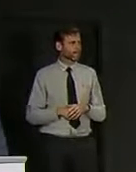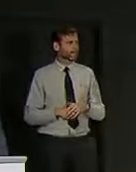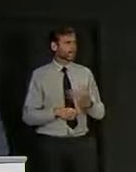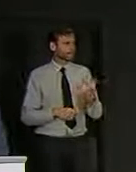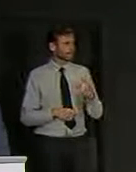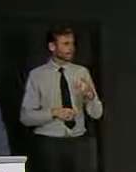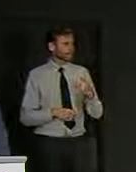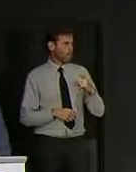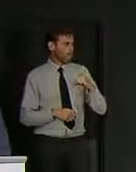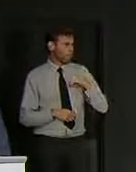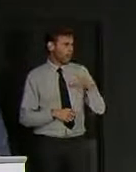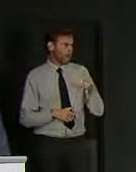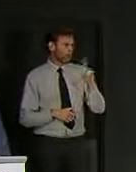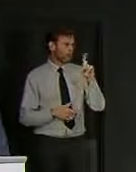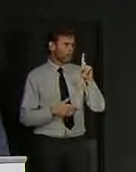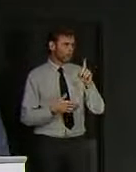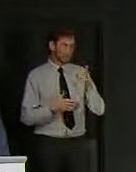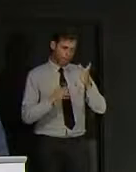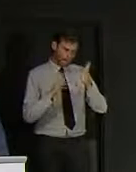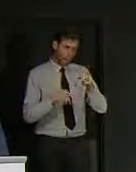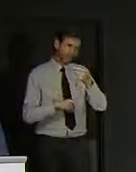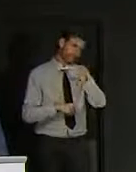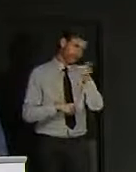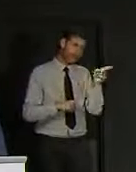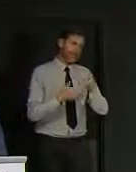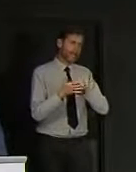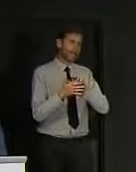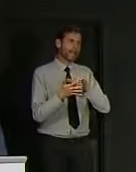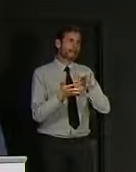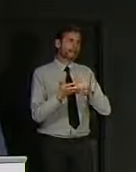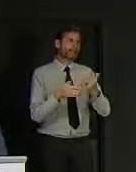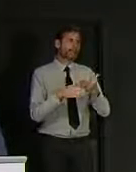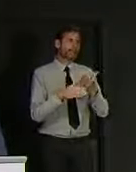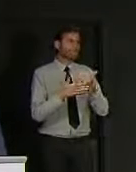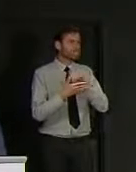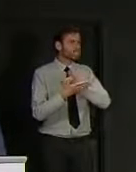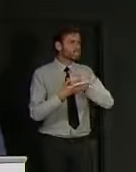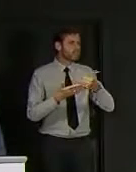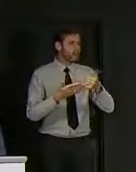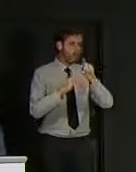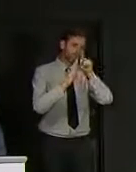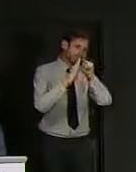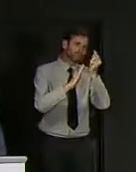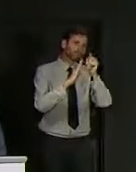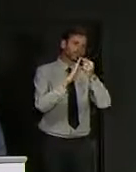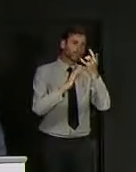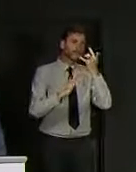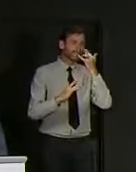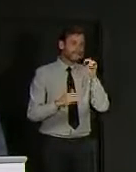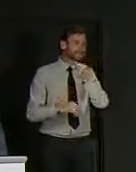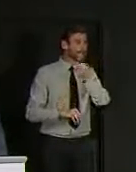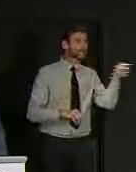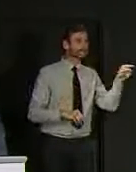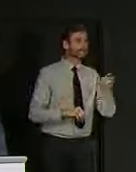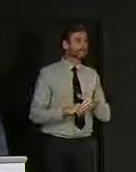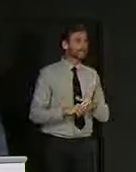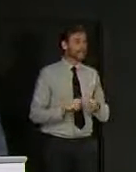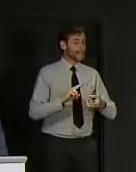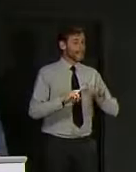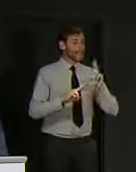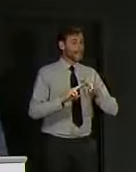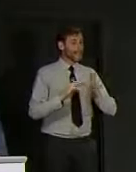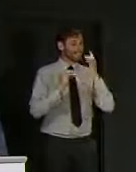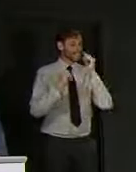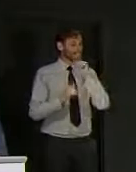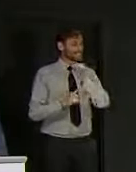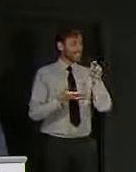hospital staff not be rolled out right now as a matter of urgency? And do you accept that if this had been carried out much